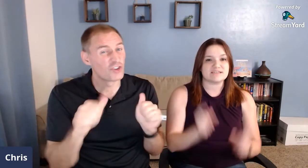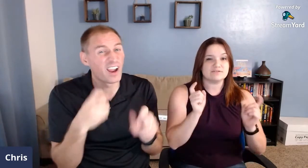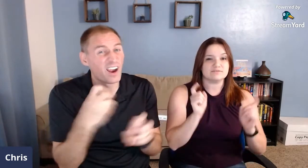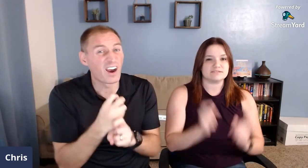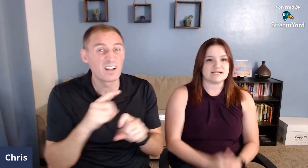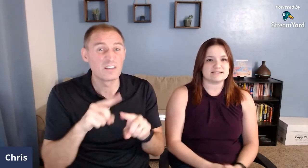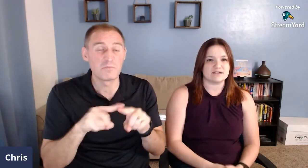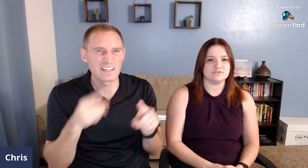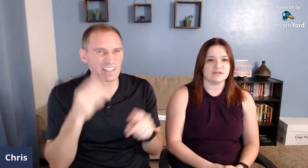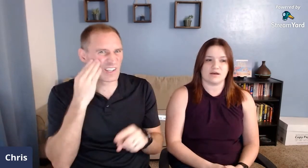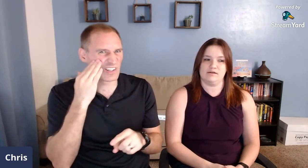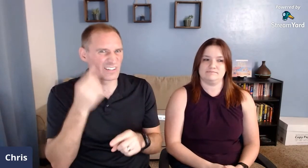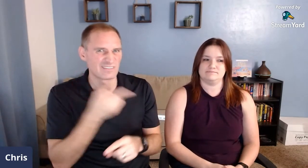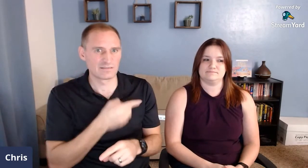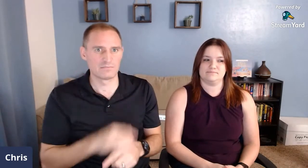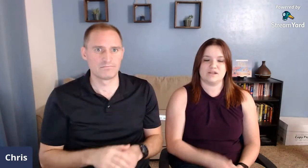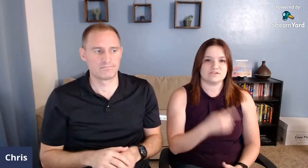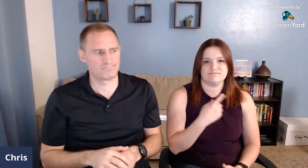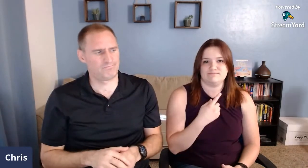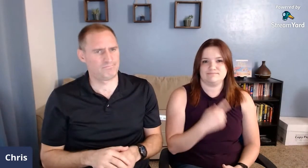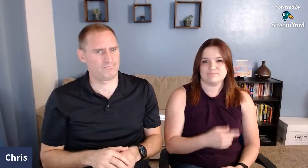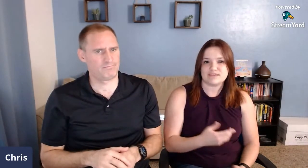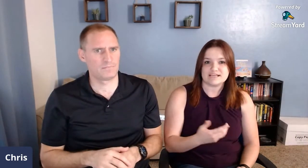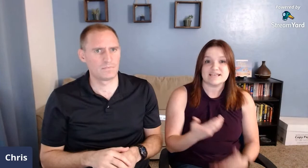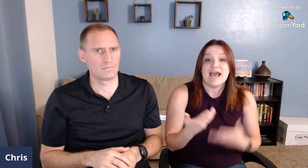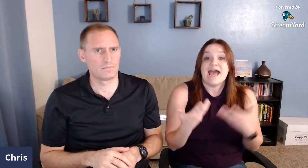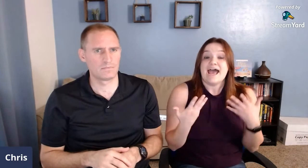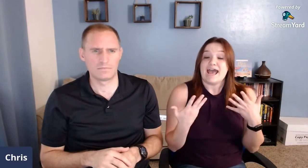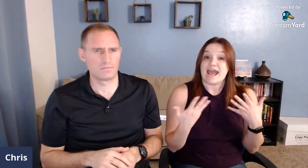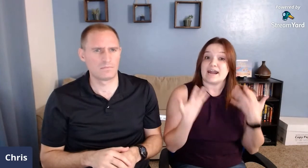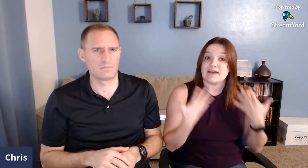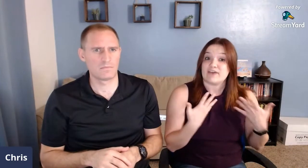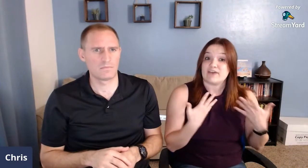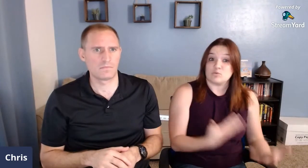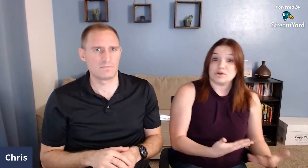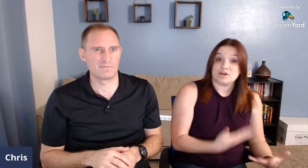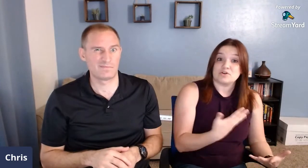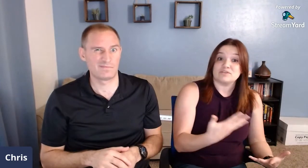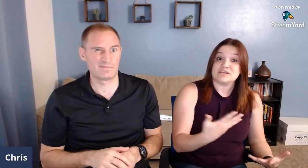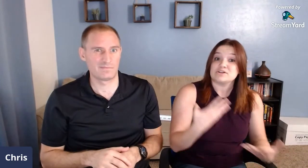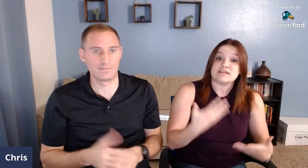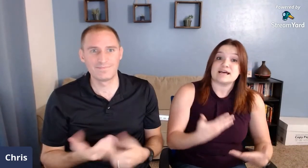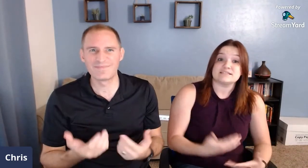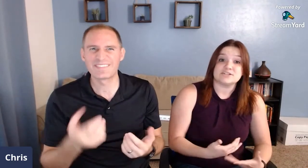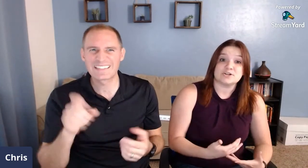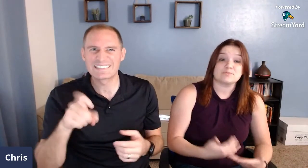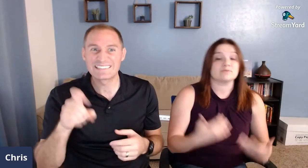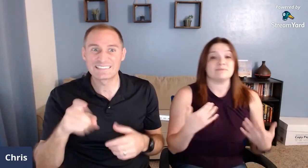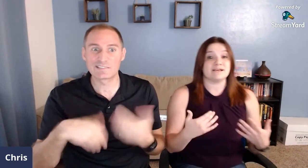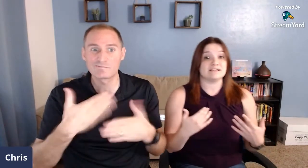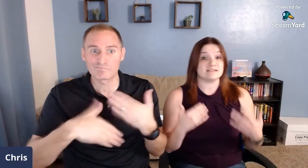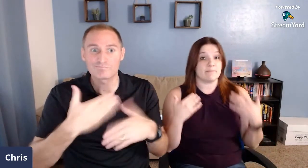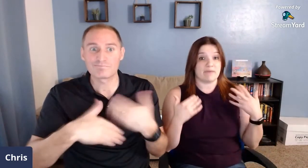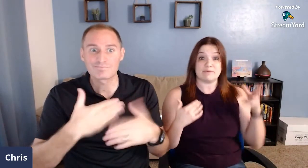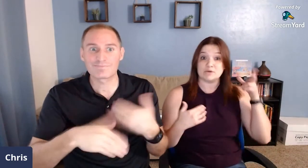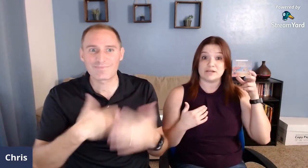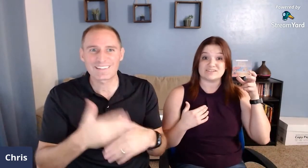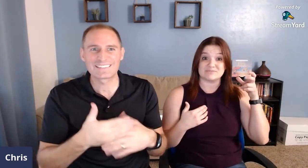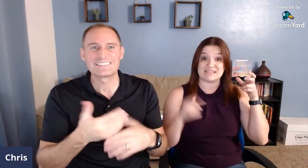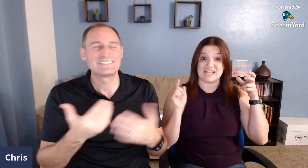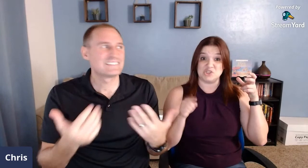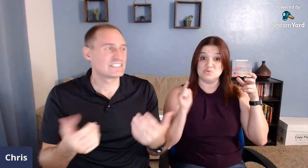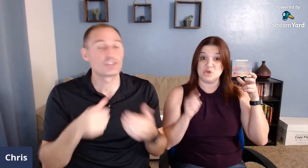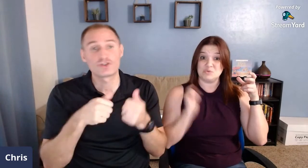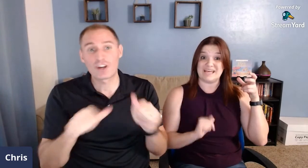it's just subtle ticks that I'll do, like, things. And I've had to work on it over the years as an interpreter because maybe you